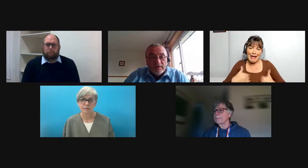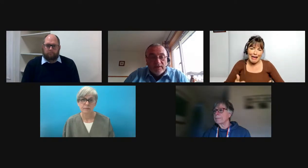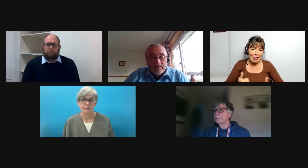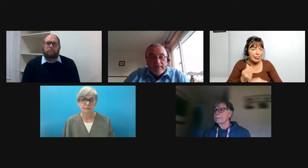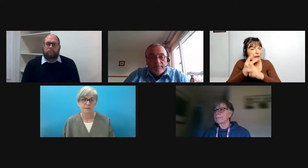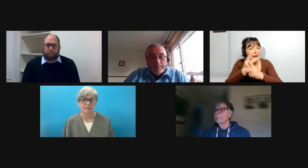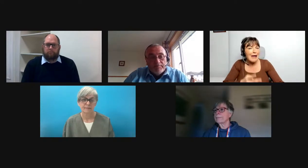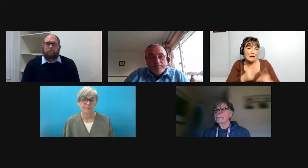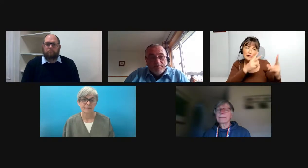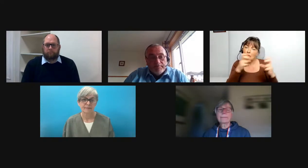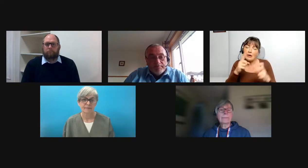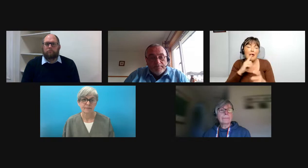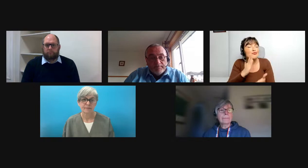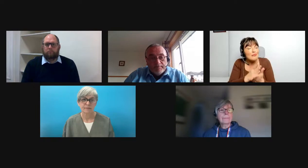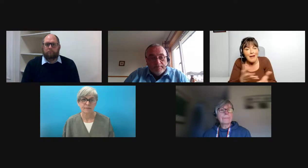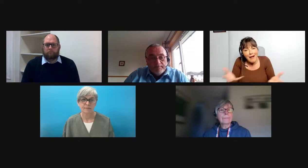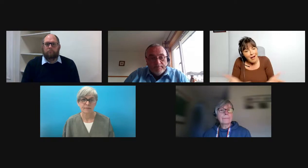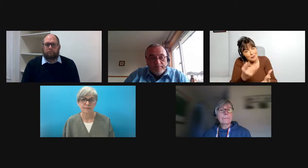have a look.